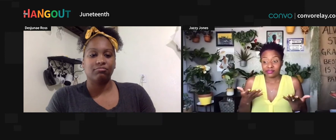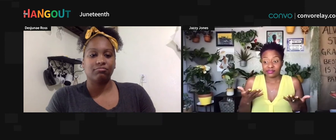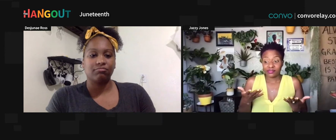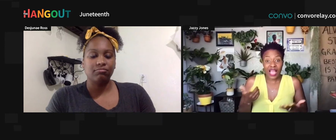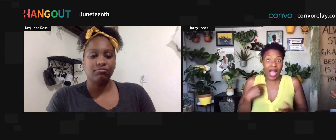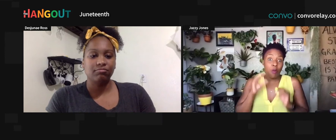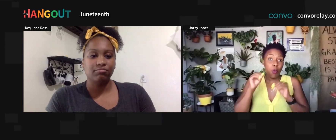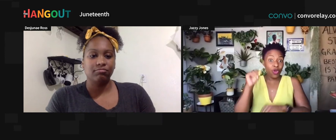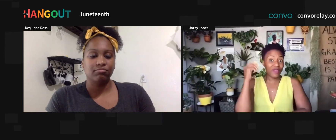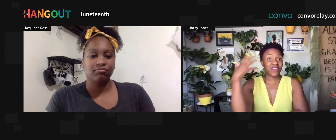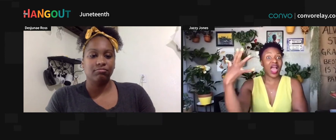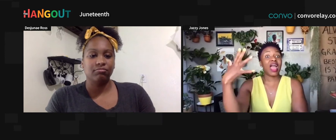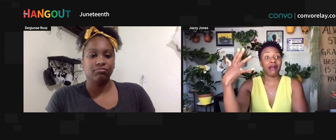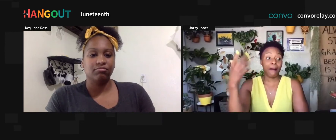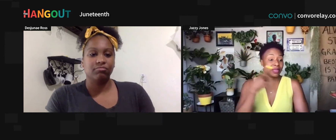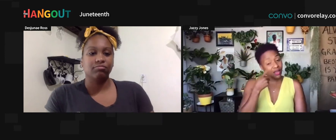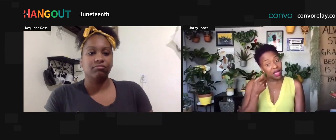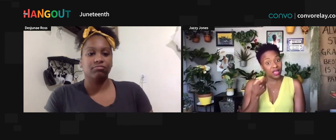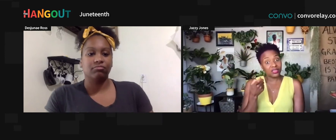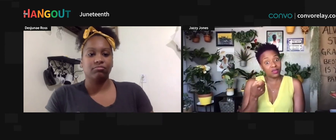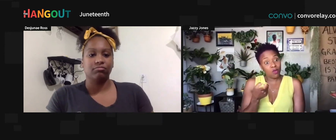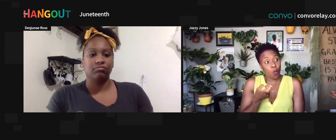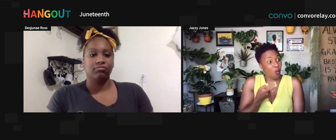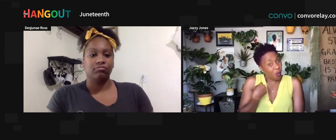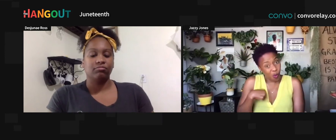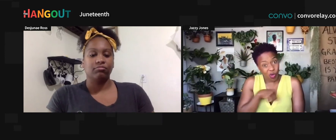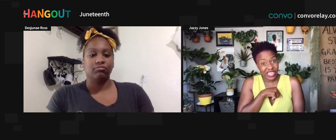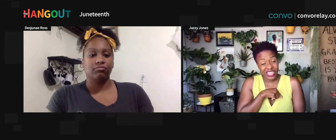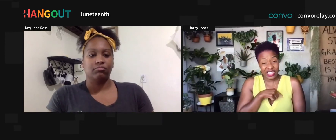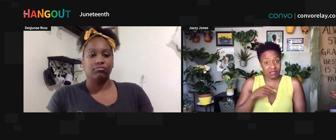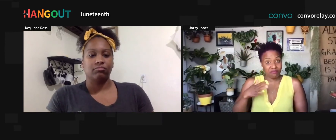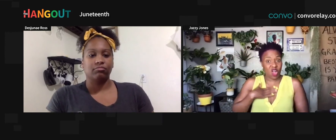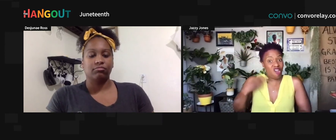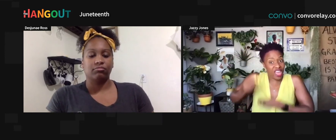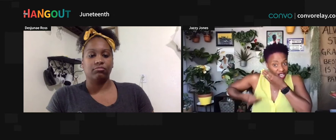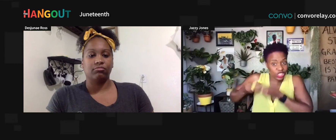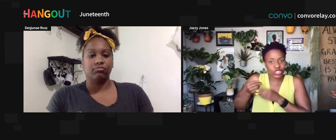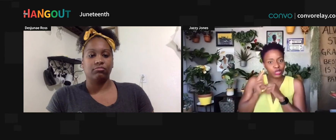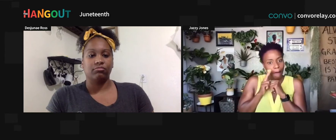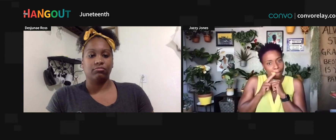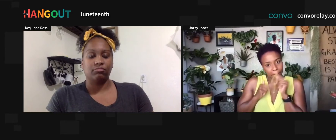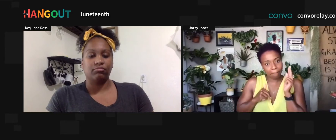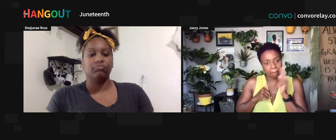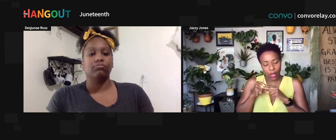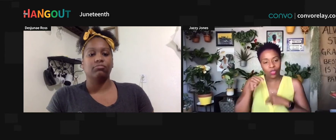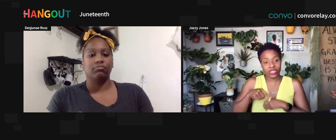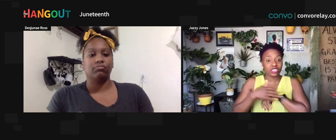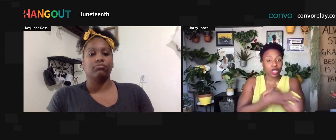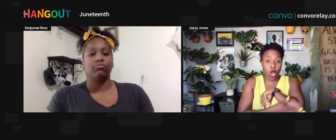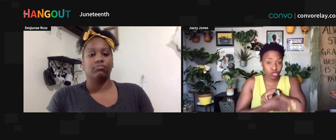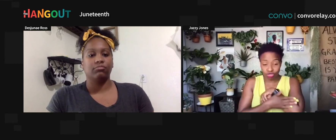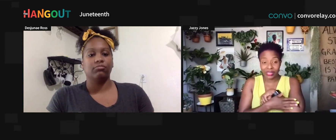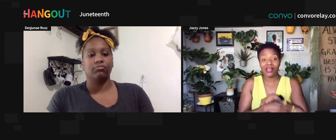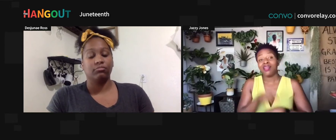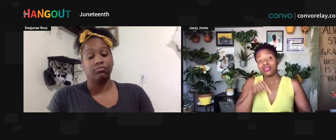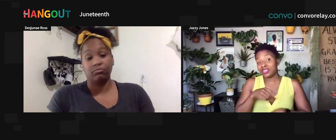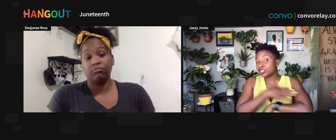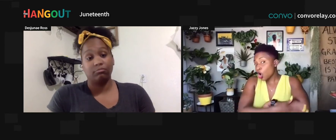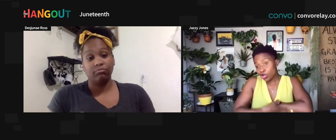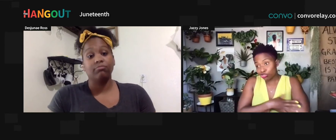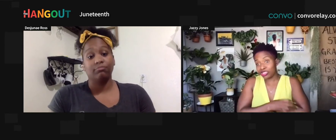to take pride in what she considers the aspects of her country that she has pride in. We have a